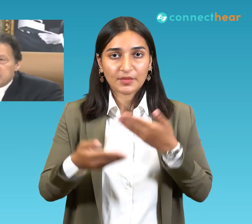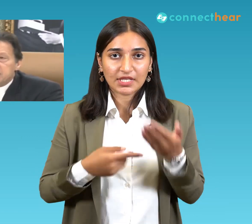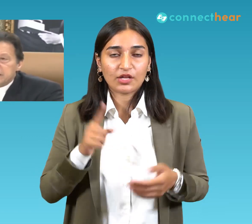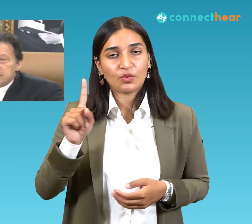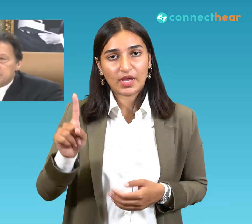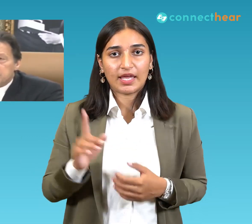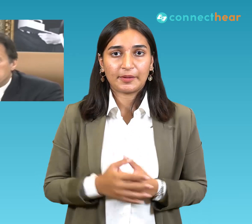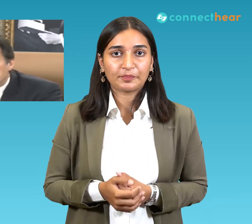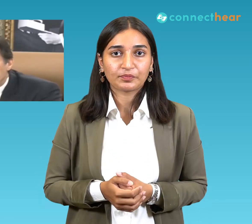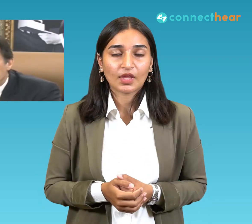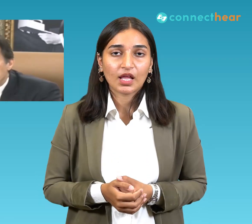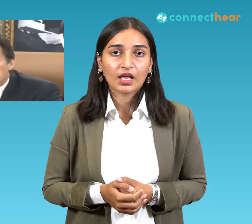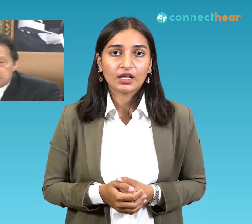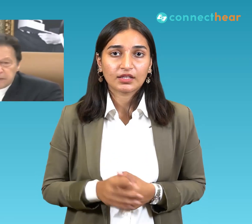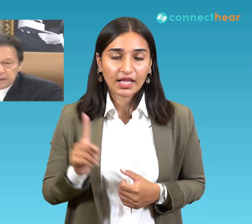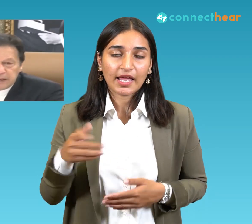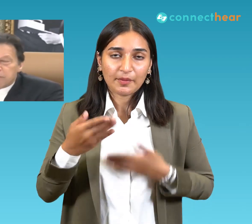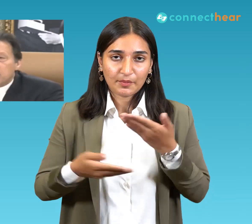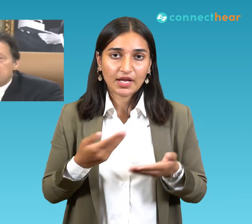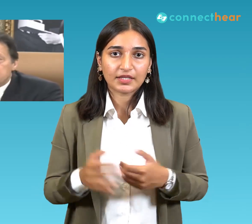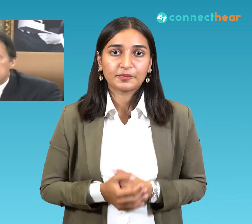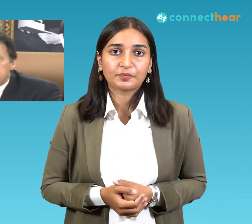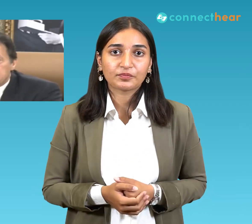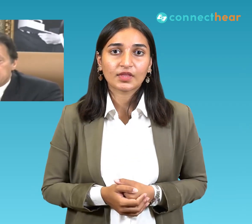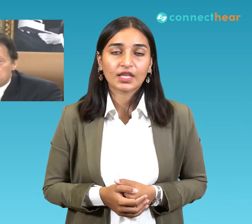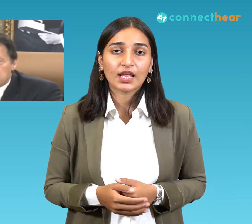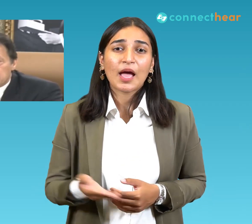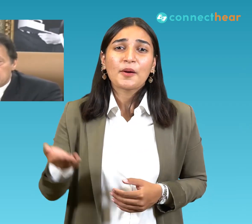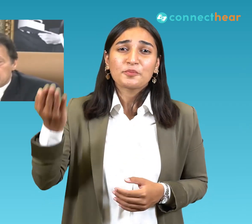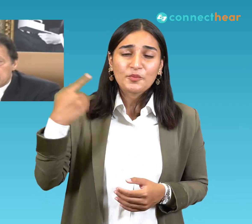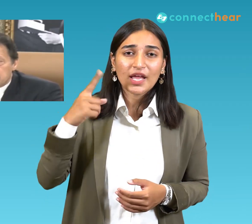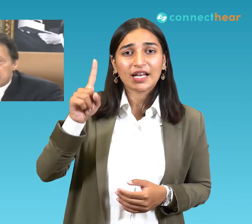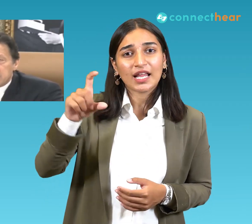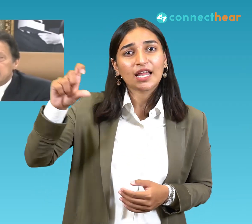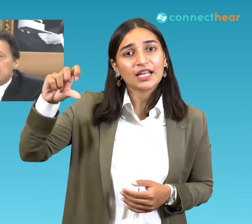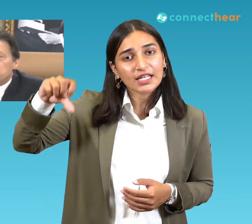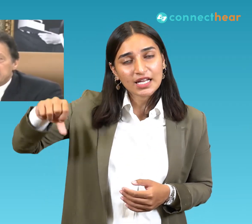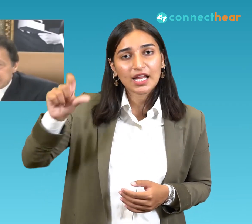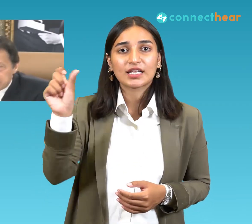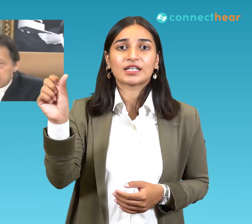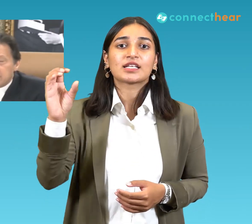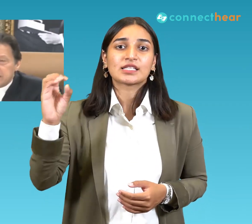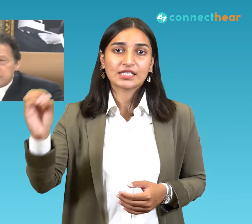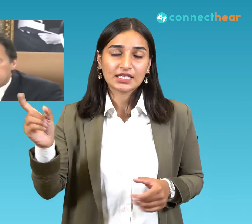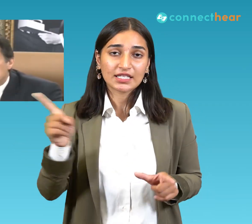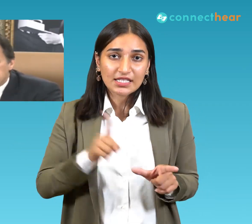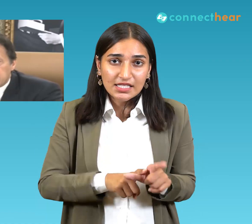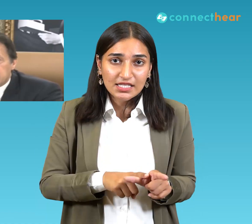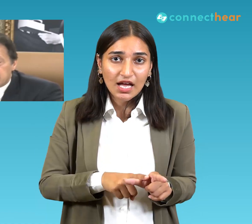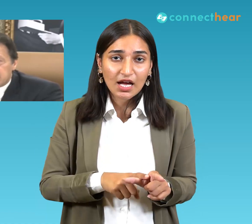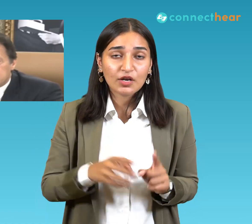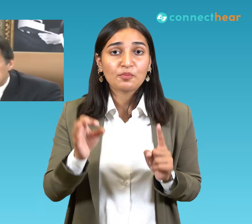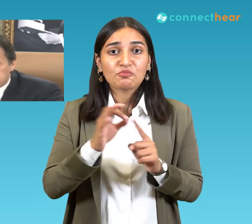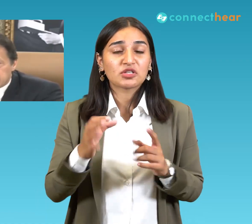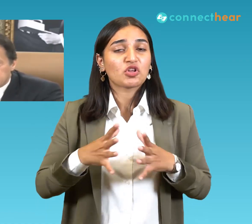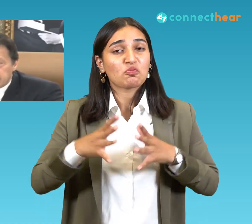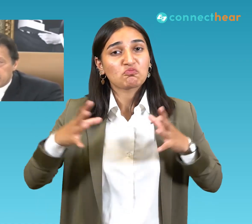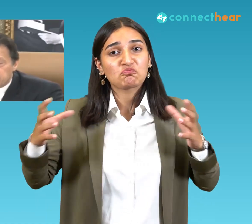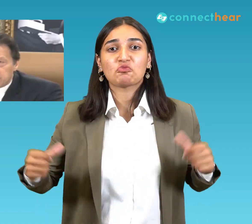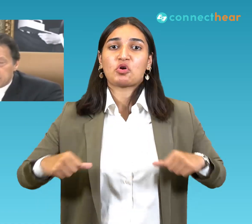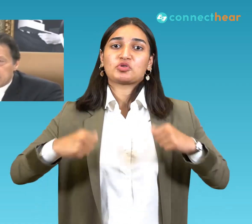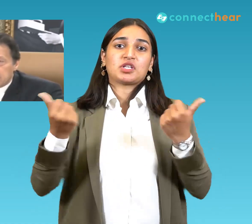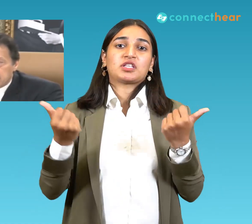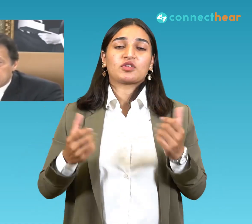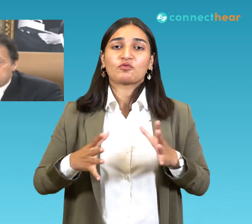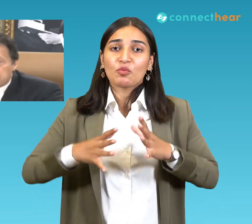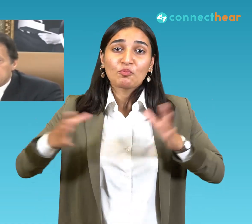in 60s, we were a model for the developing world. Pakistan was industrializing quicker than any other country in